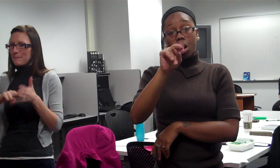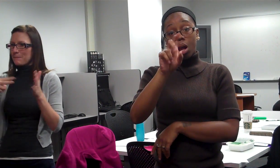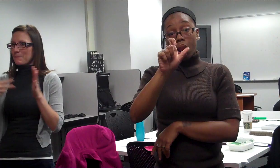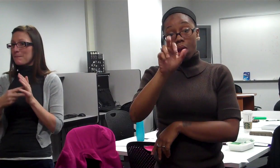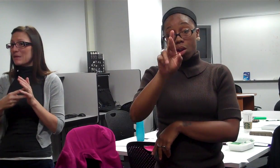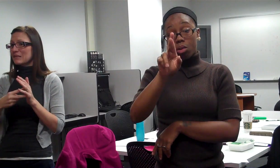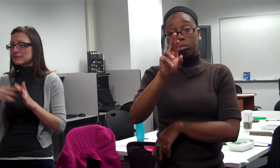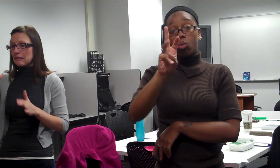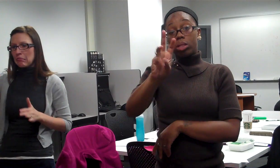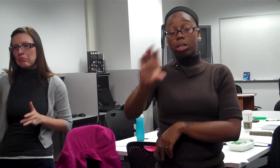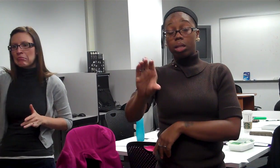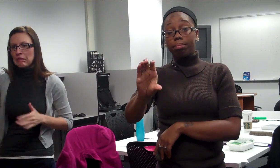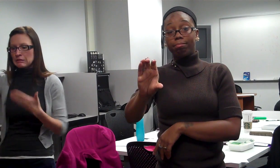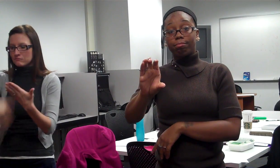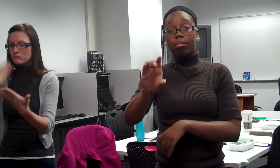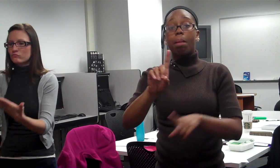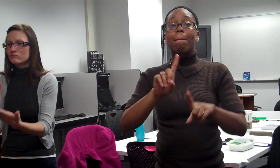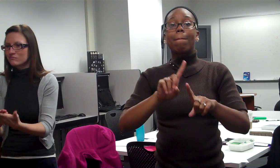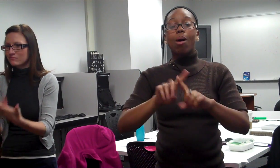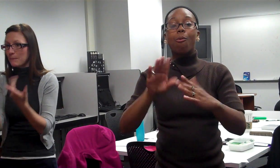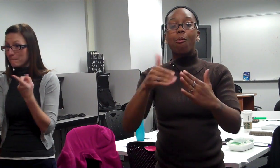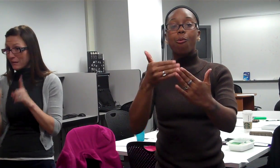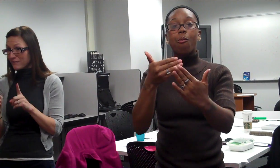However, we were exactly 5 minutes early.